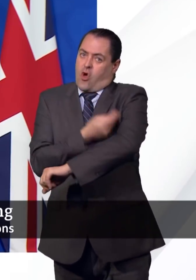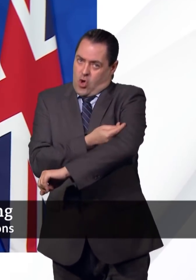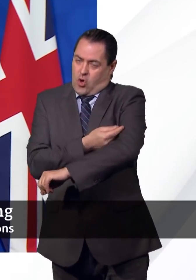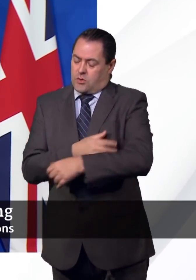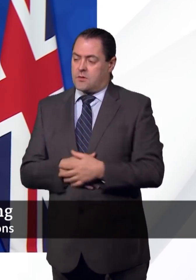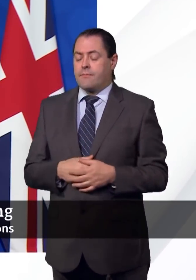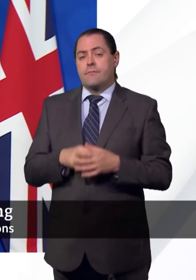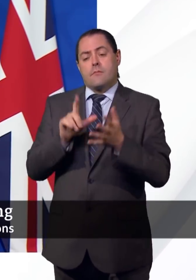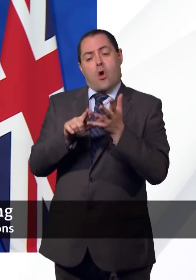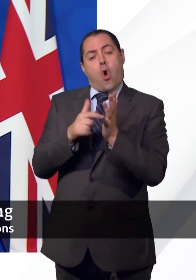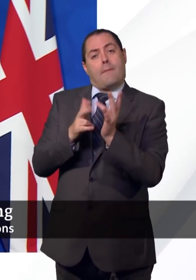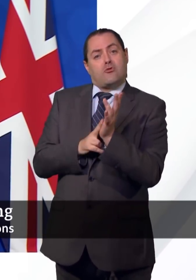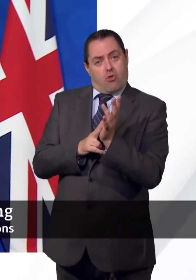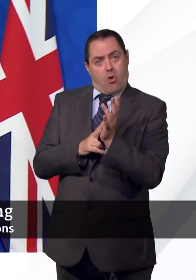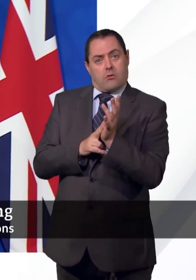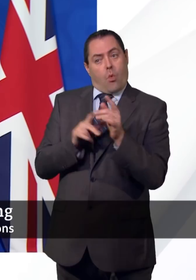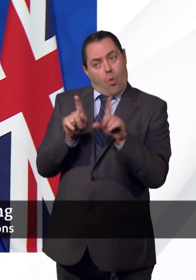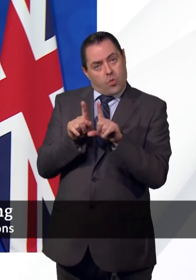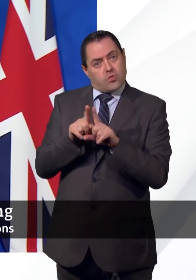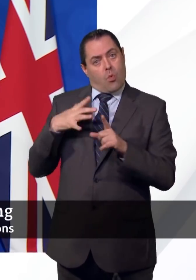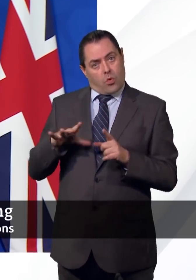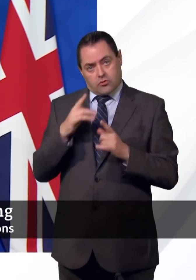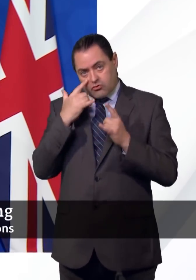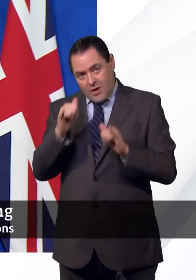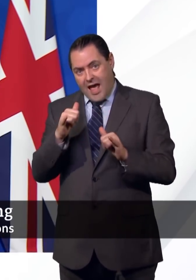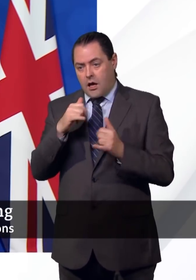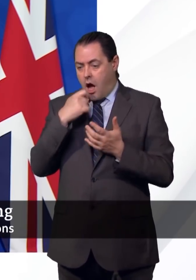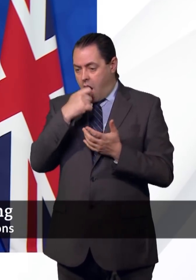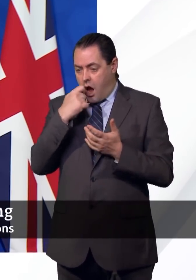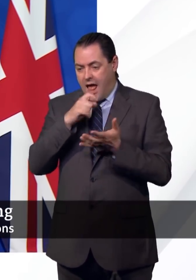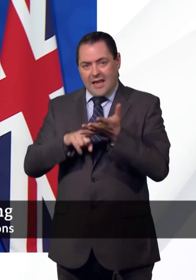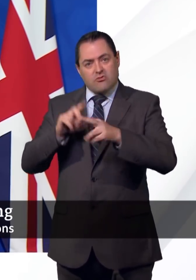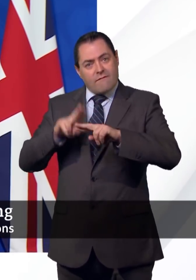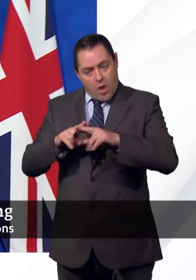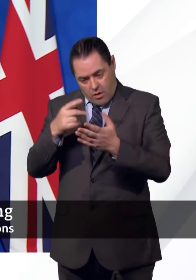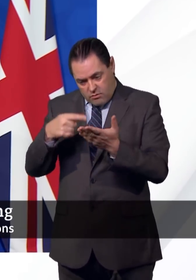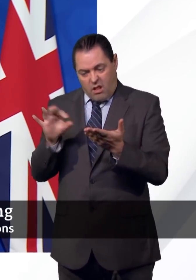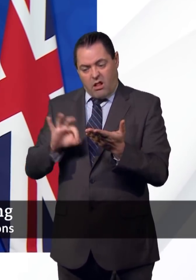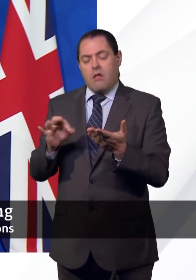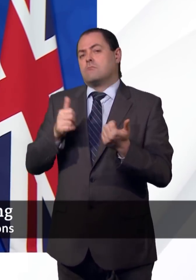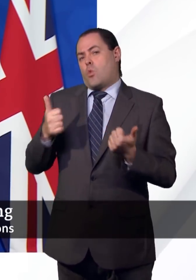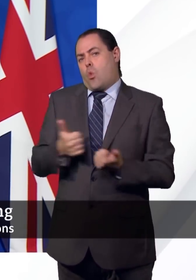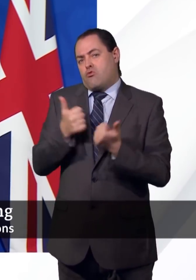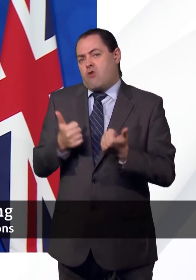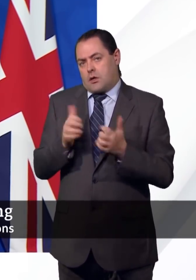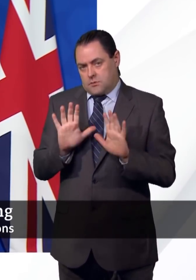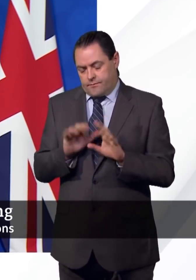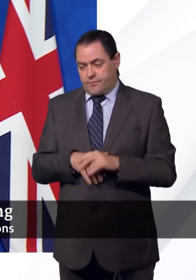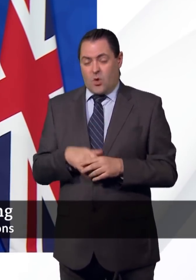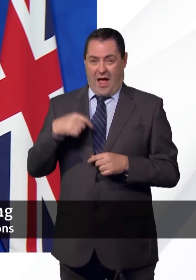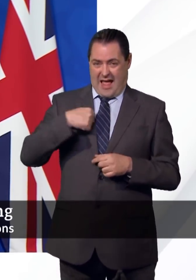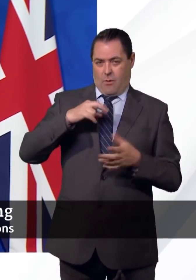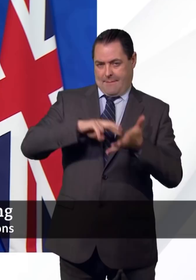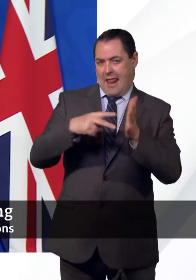negative lateral flow test will also be sufficient. As we set out in Plan B, we will